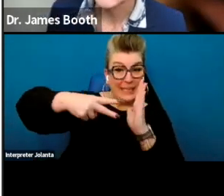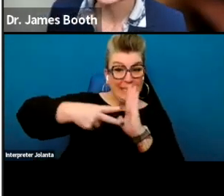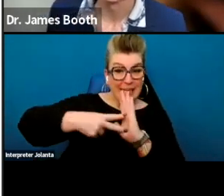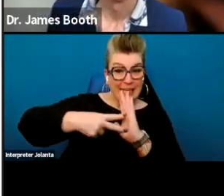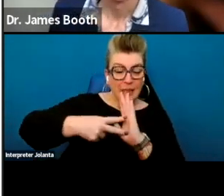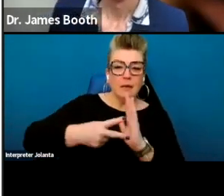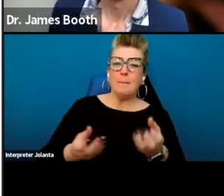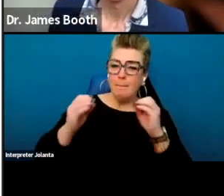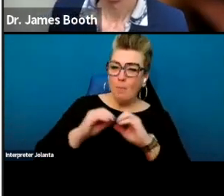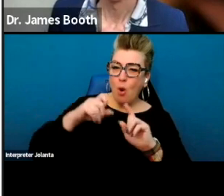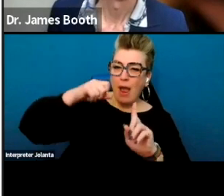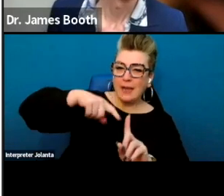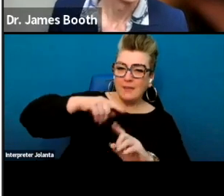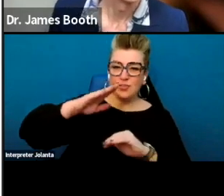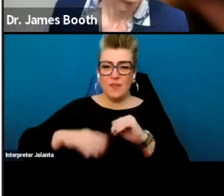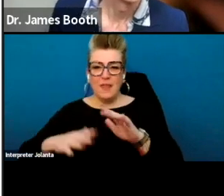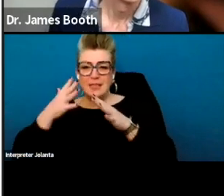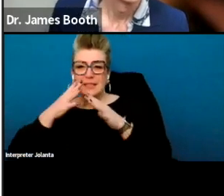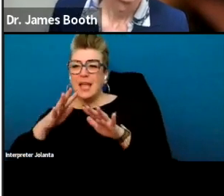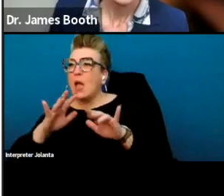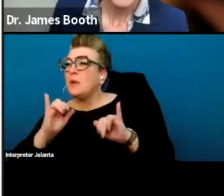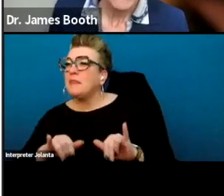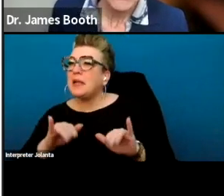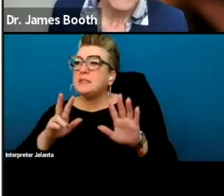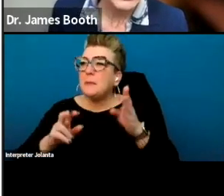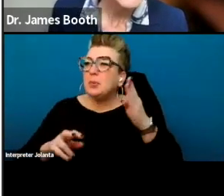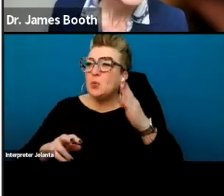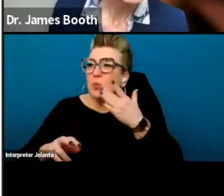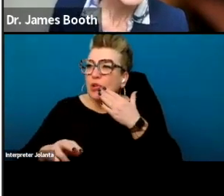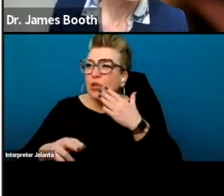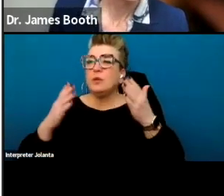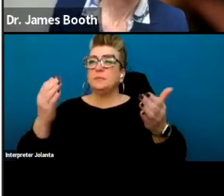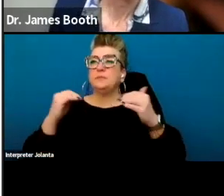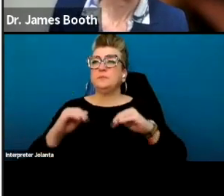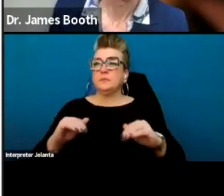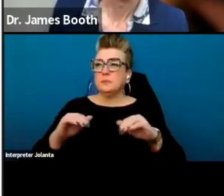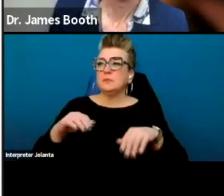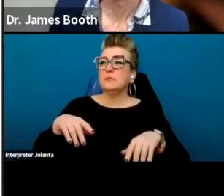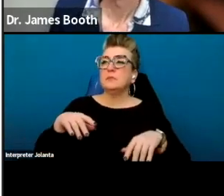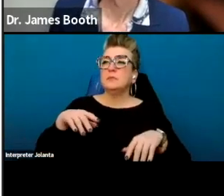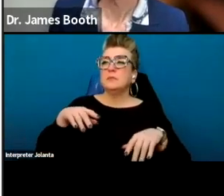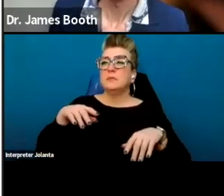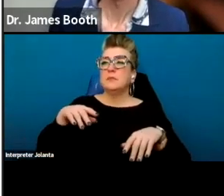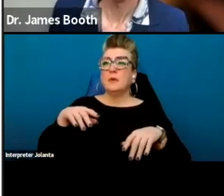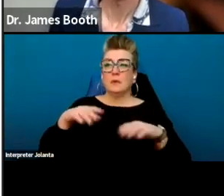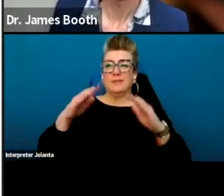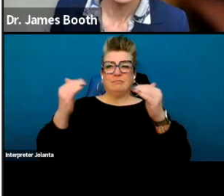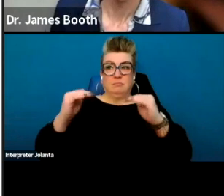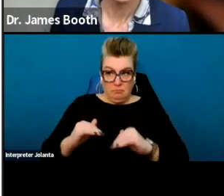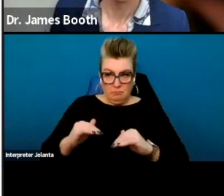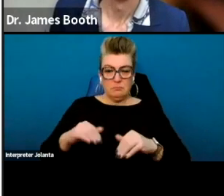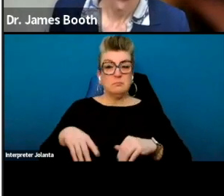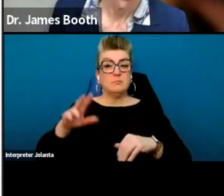sound task. That's indicated in blue. This task difference was correlated with an